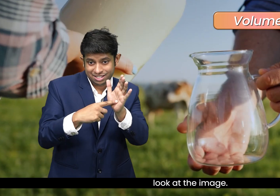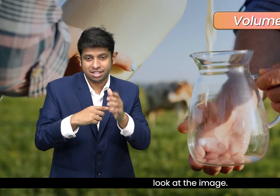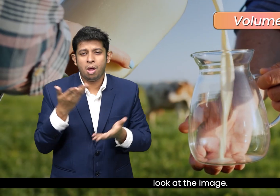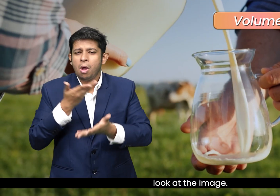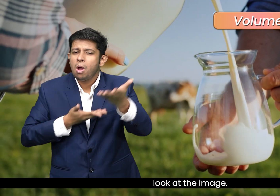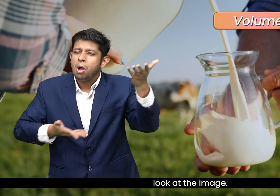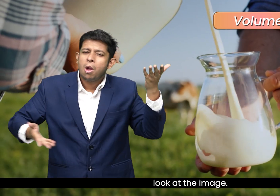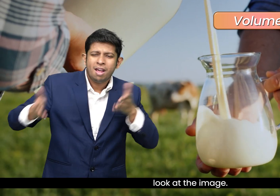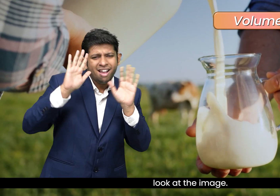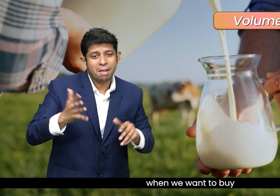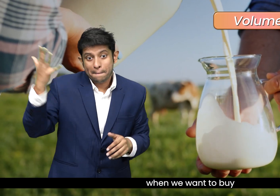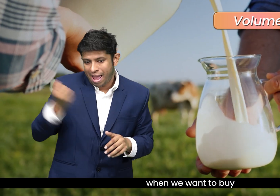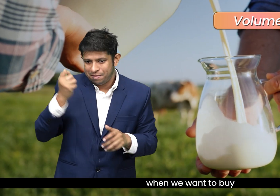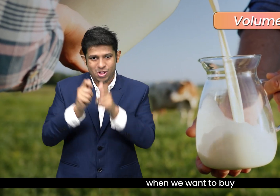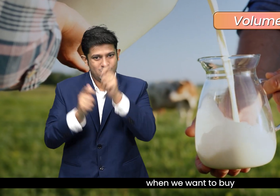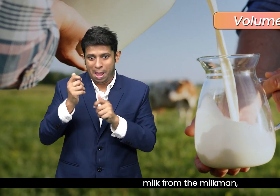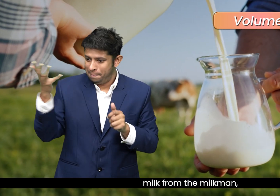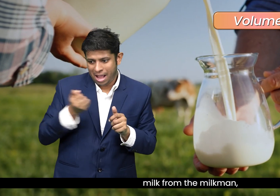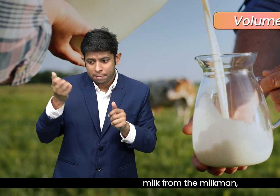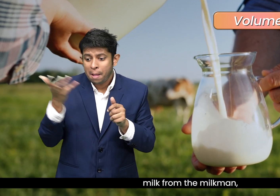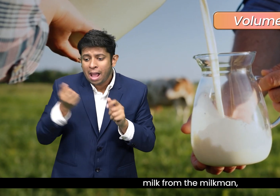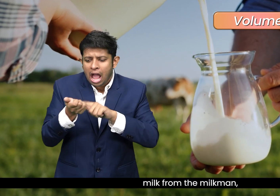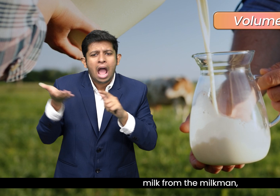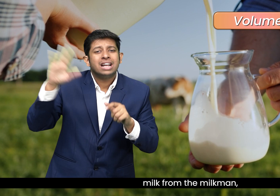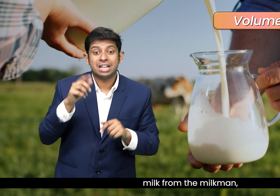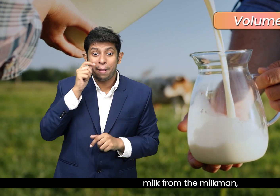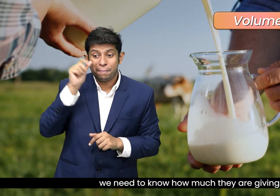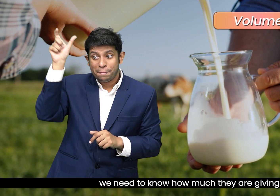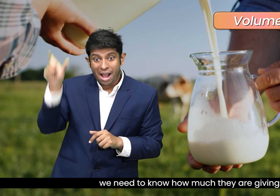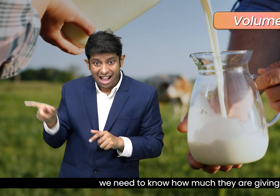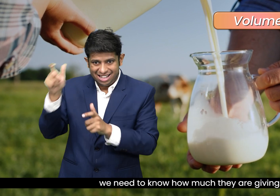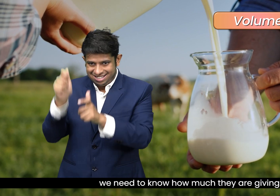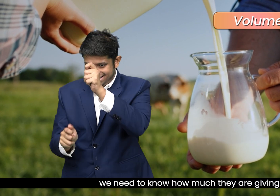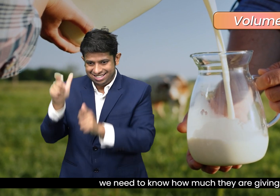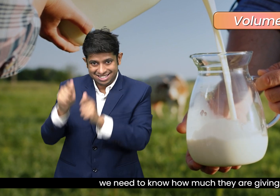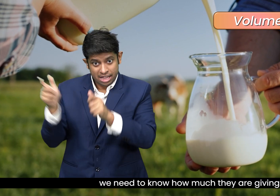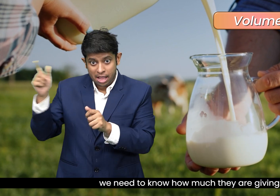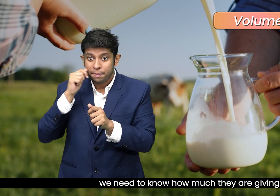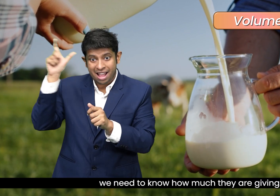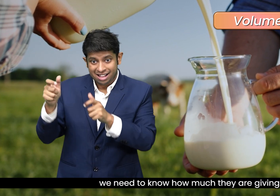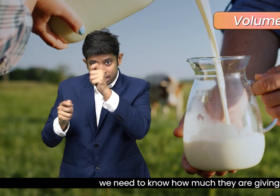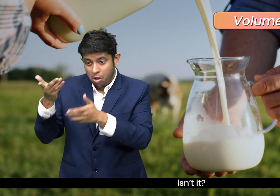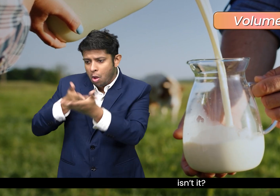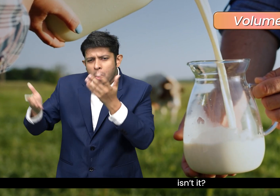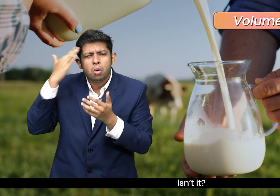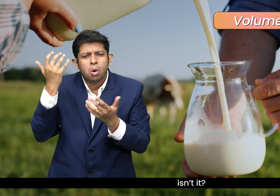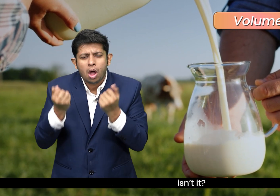Look at the image. When we want to buy milk from the milkman, we need to know how much they are giving, isn't it?